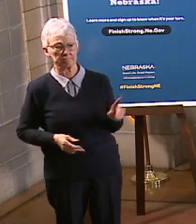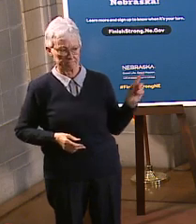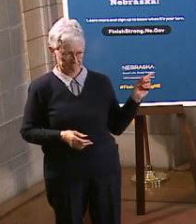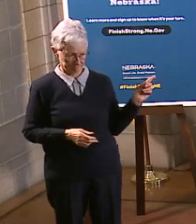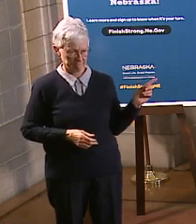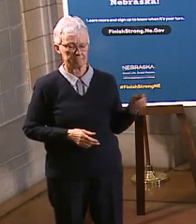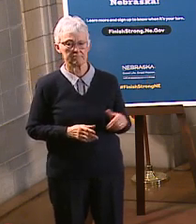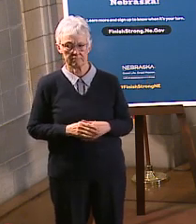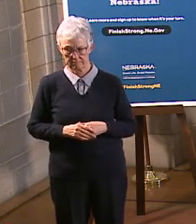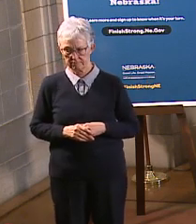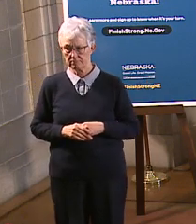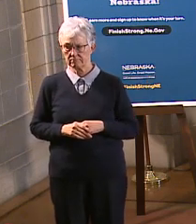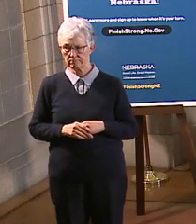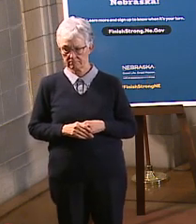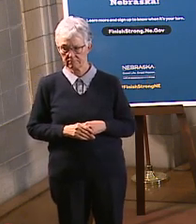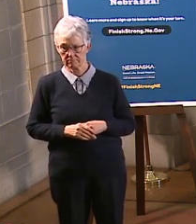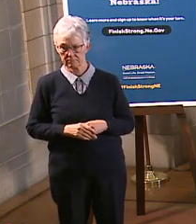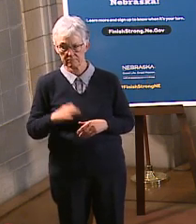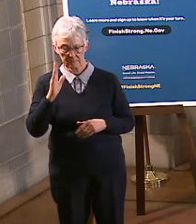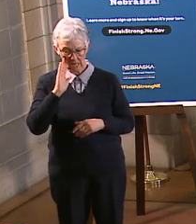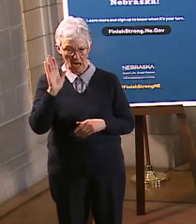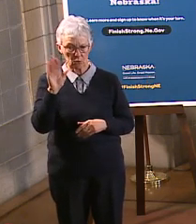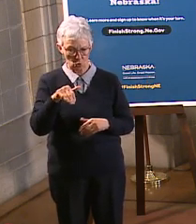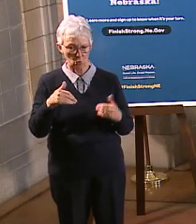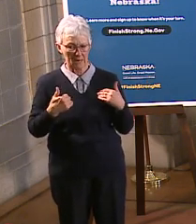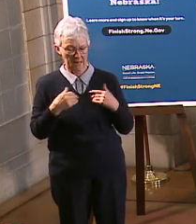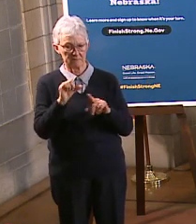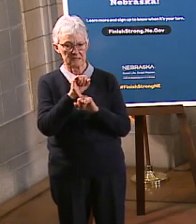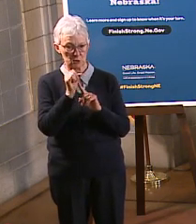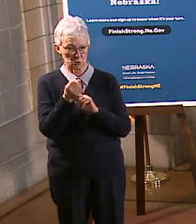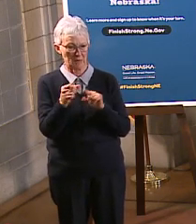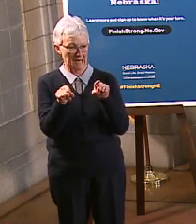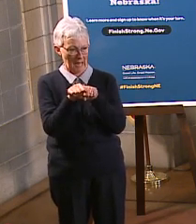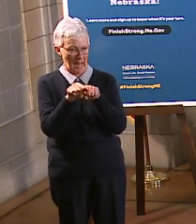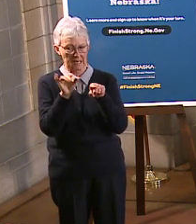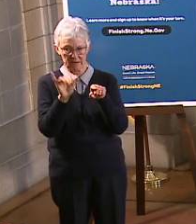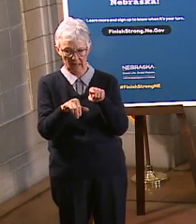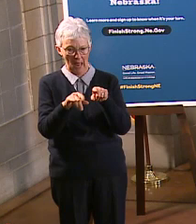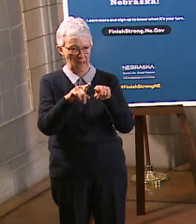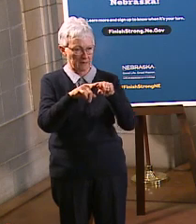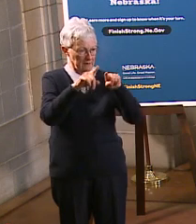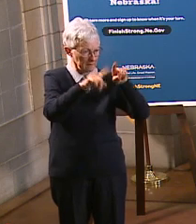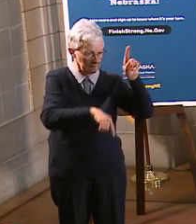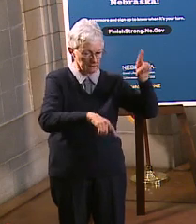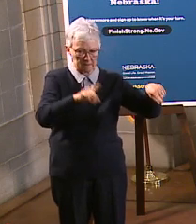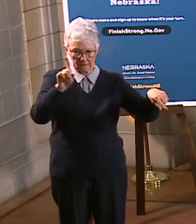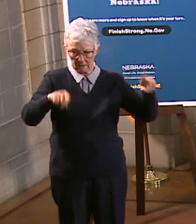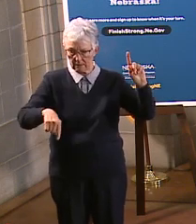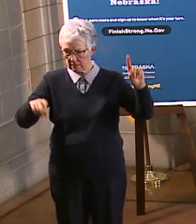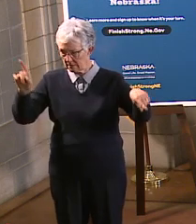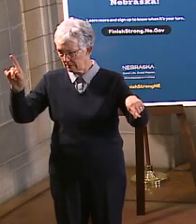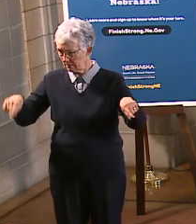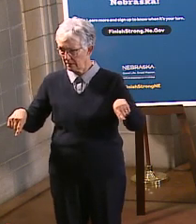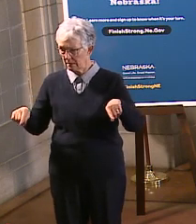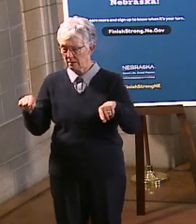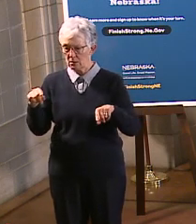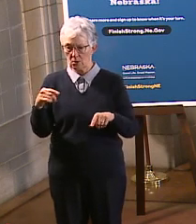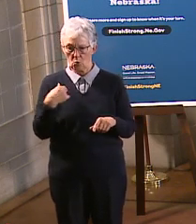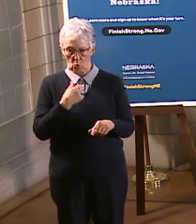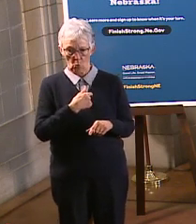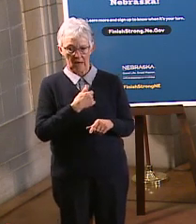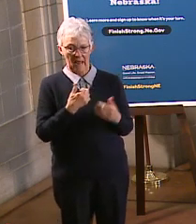a great story, as the World Health reported on. But at the end of the day is very clear with regard to who is most at risk.